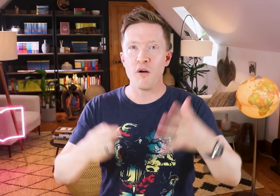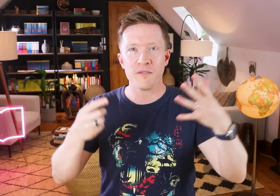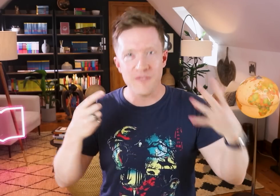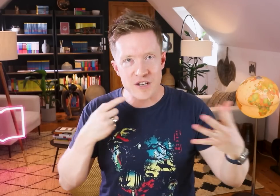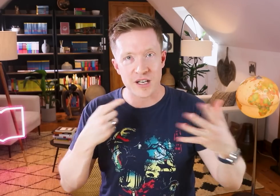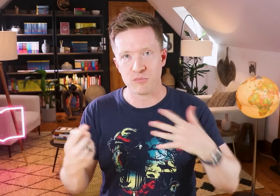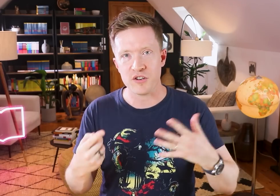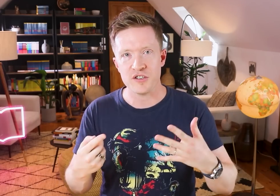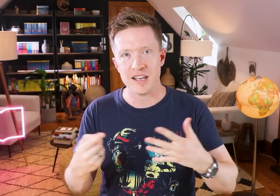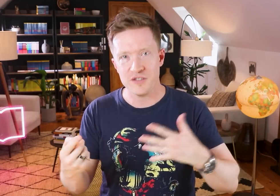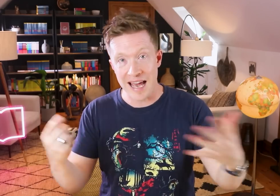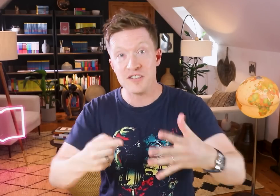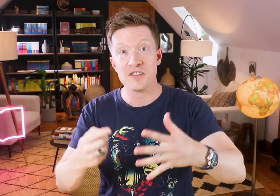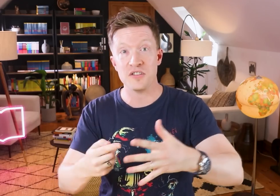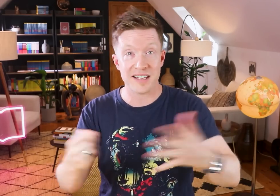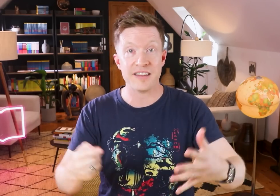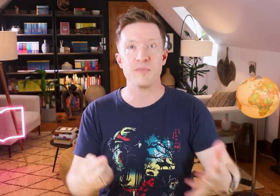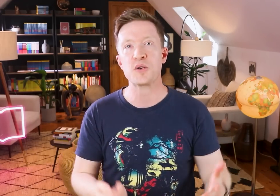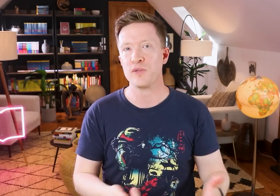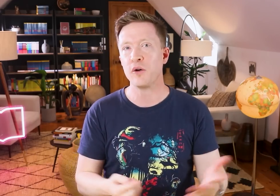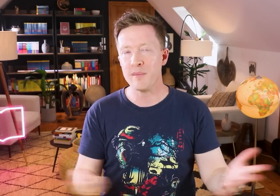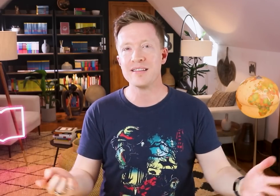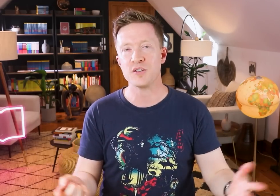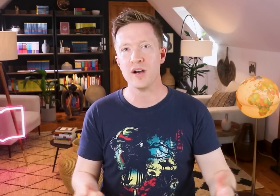facial expressions and gestures together to make sure they got the message, right?